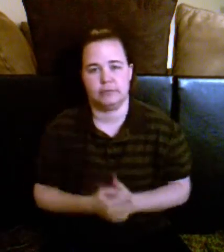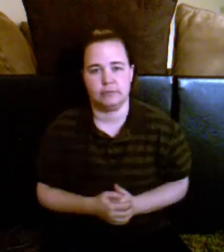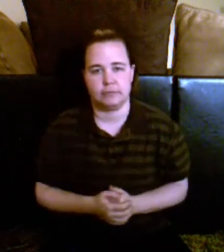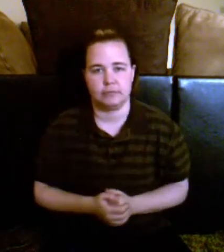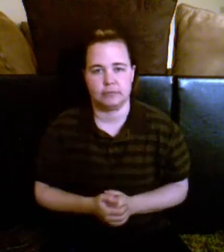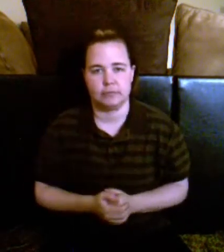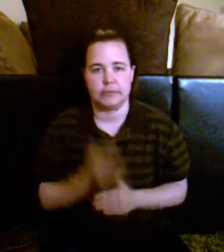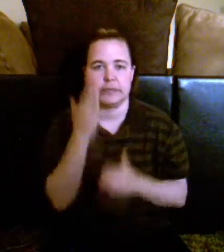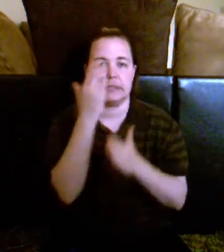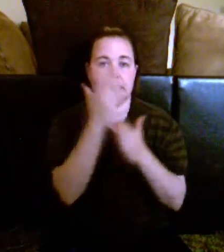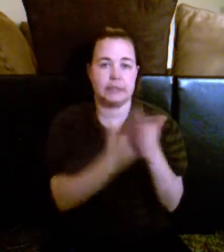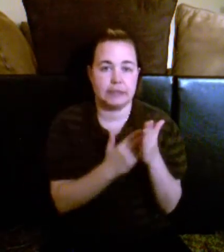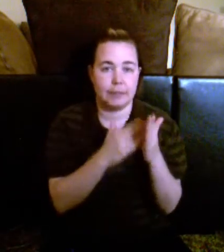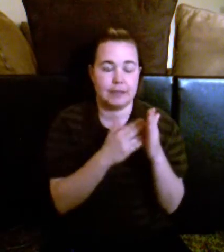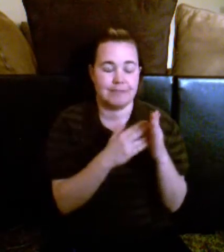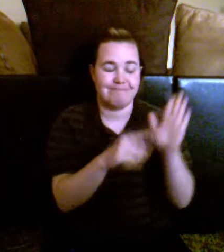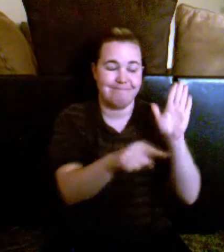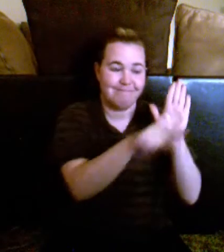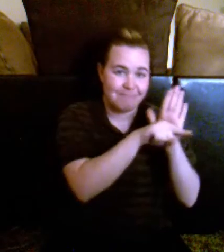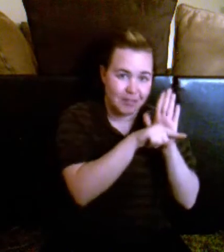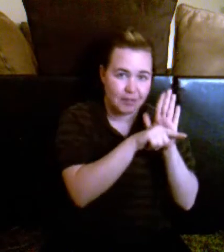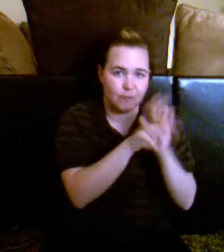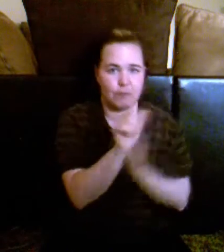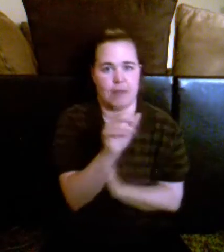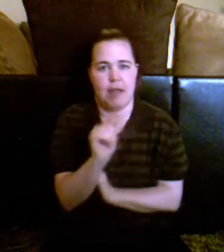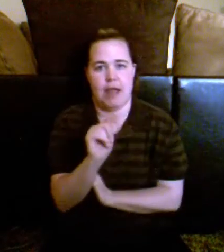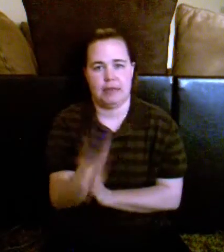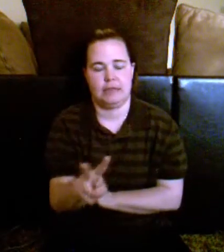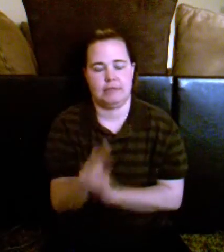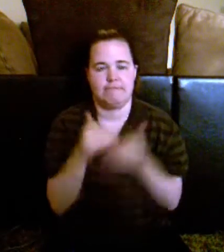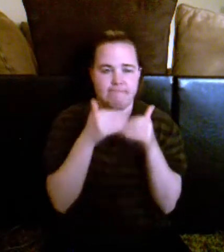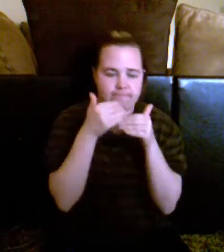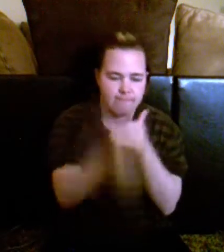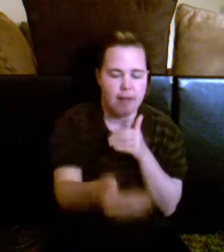Some of the cons of assistive technology are as follows.